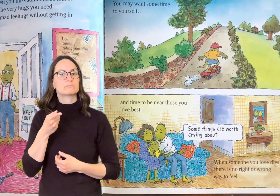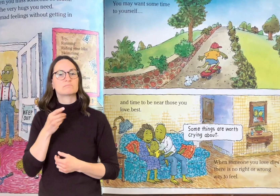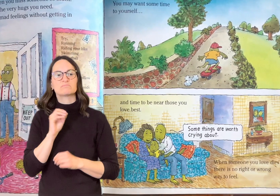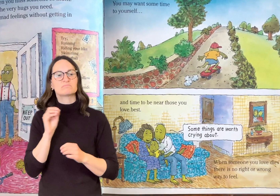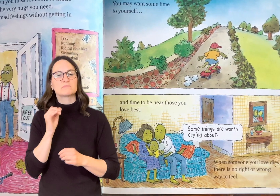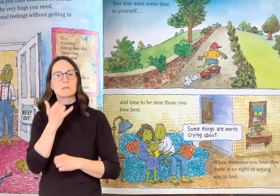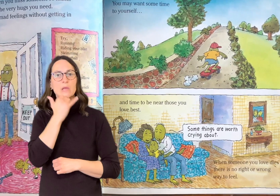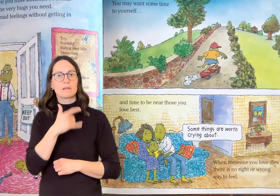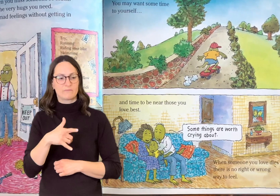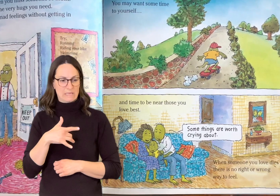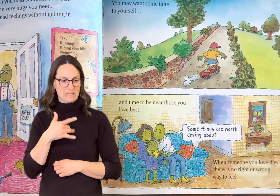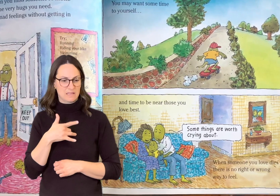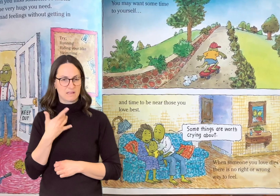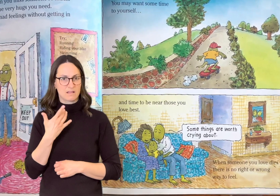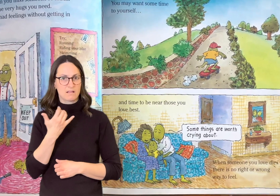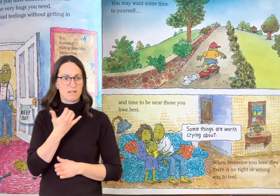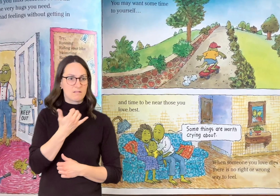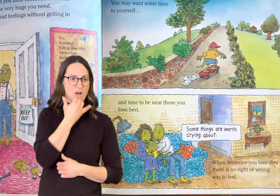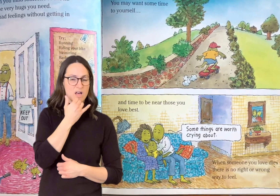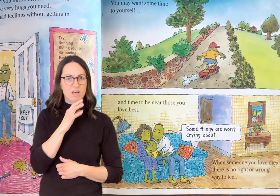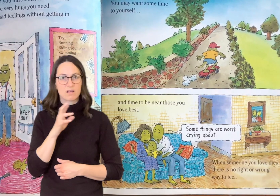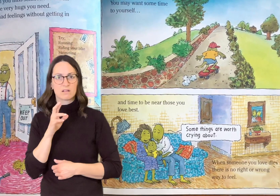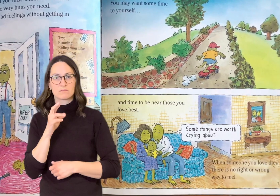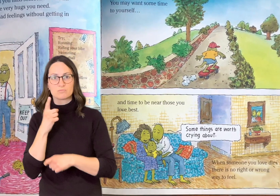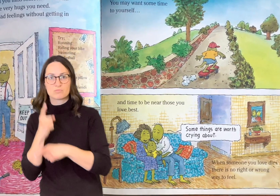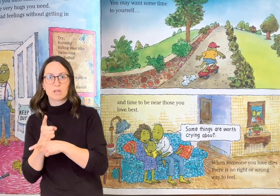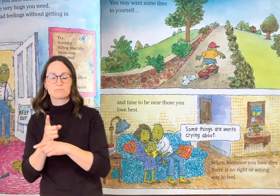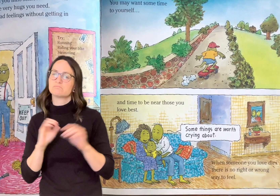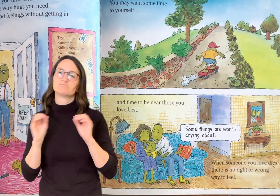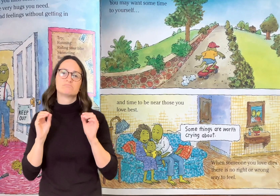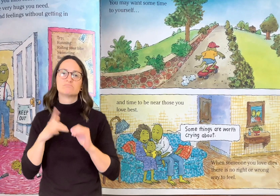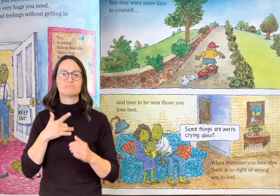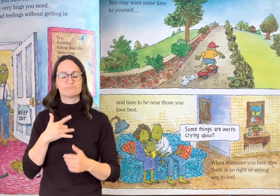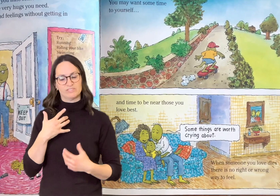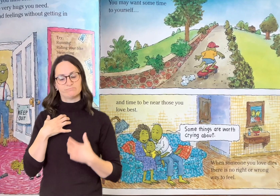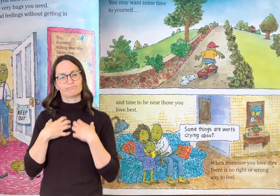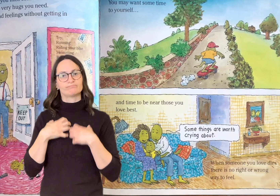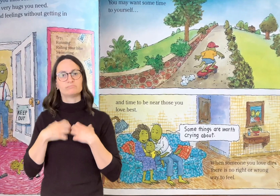When someone you love dies, there is no right or wrong way to feel.